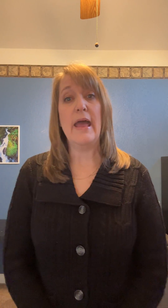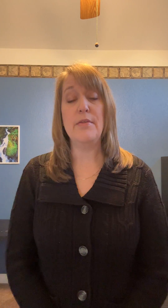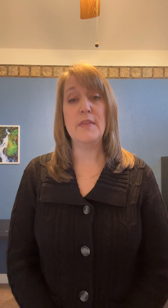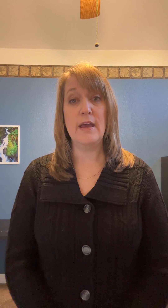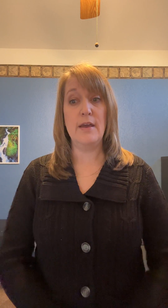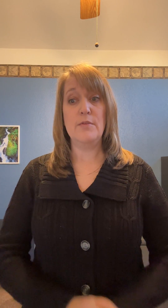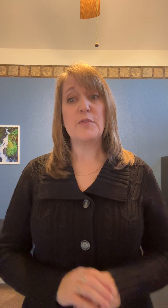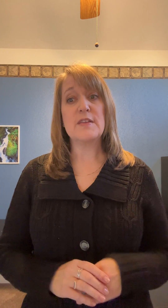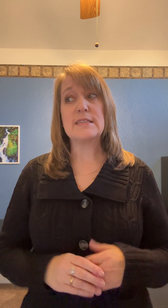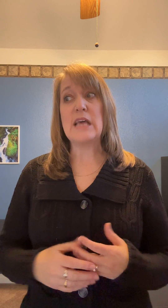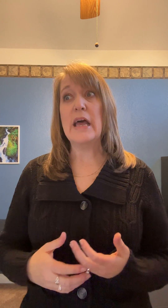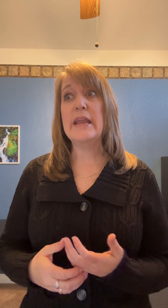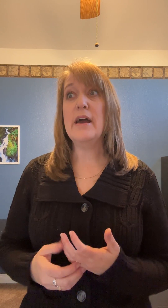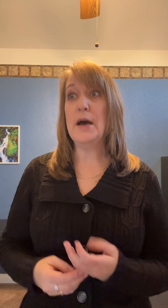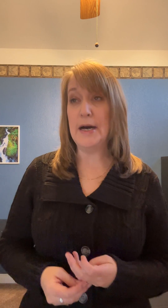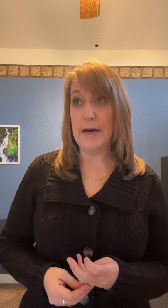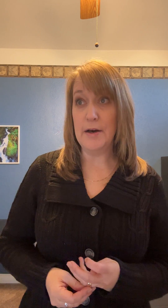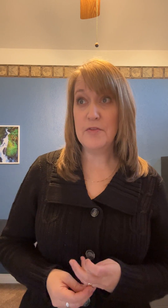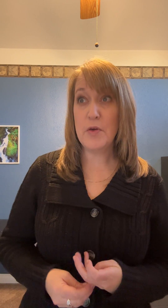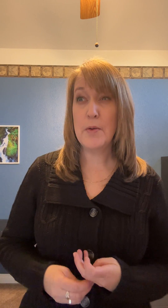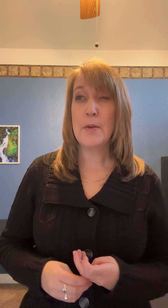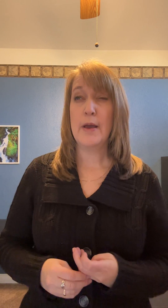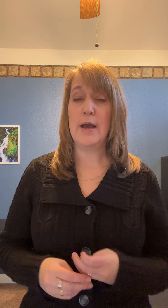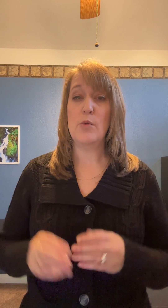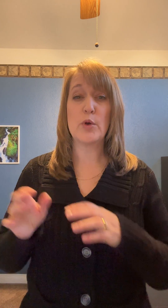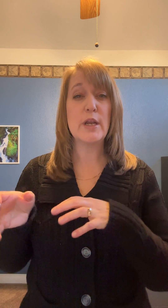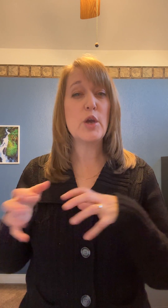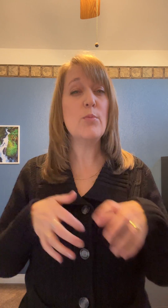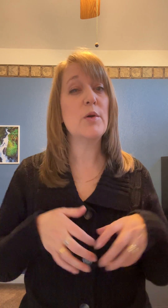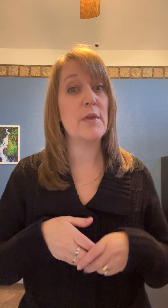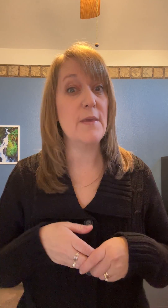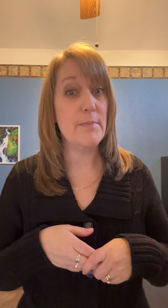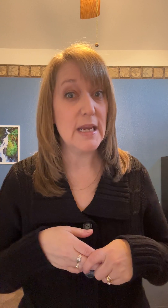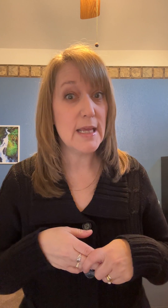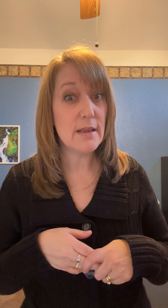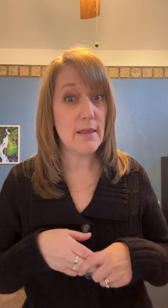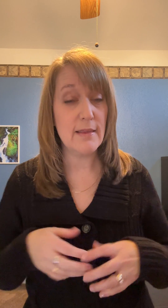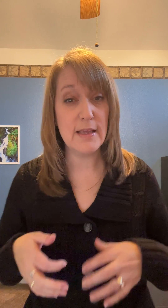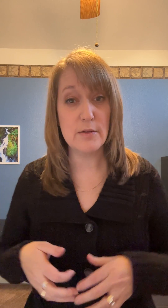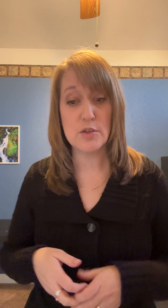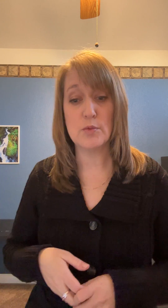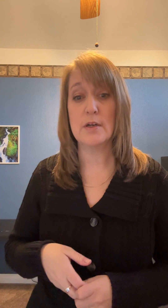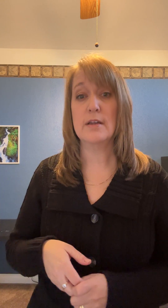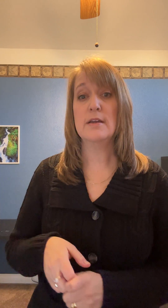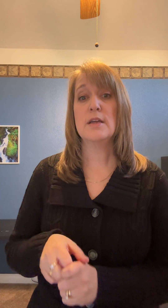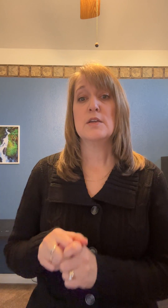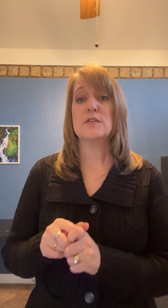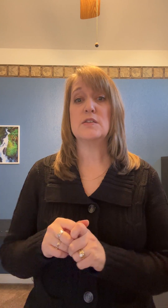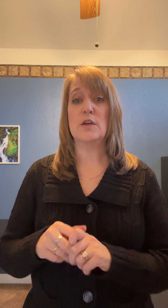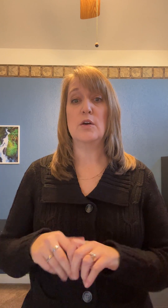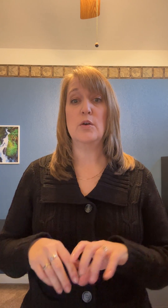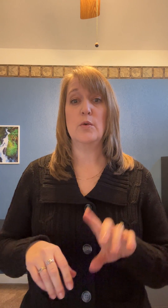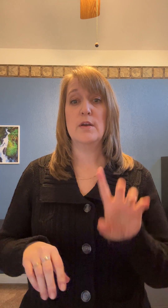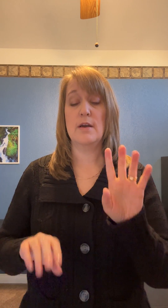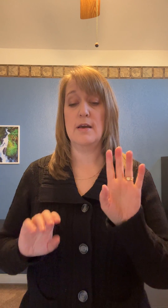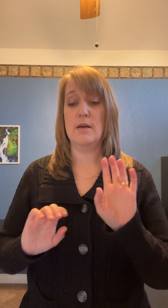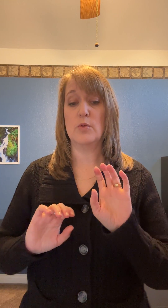And then for the sign of, we're going to go more with the meaning than the English word. So we're going